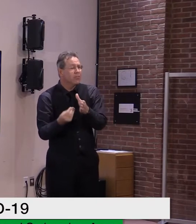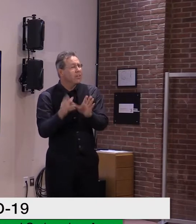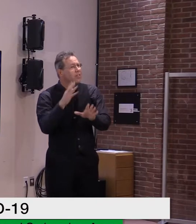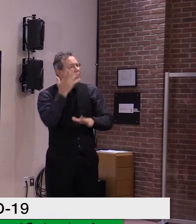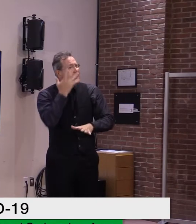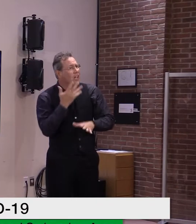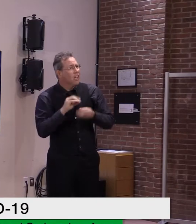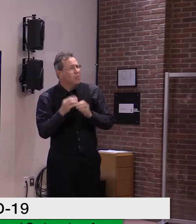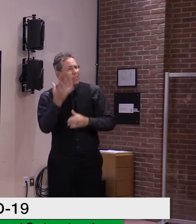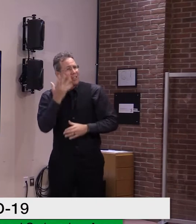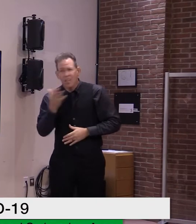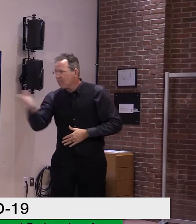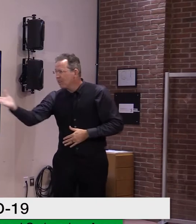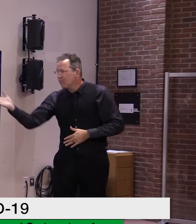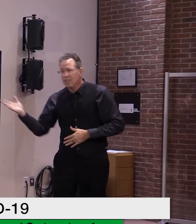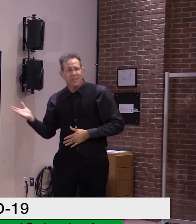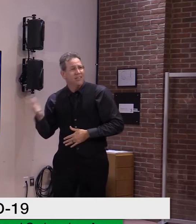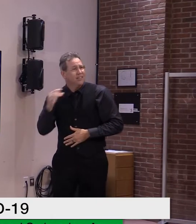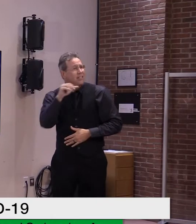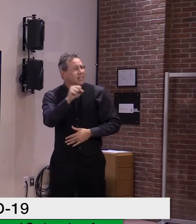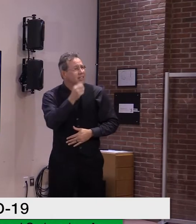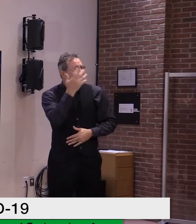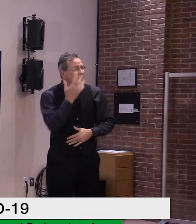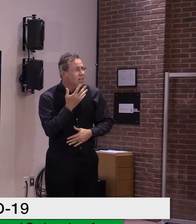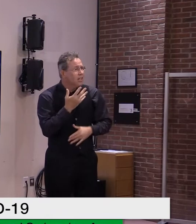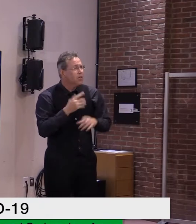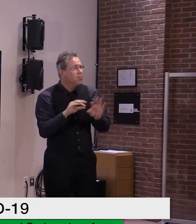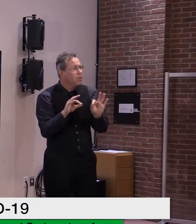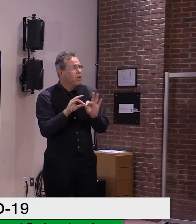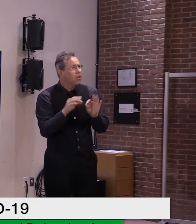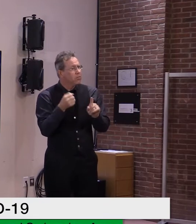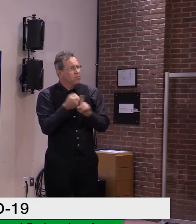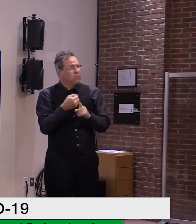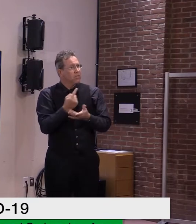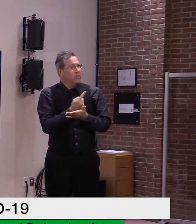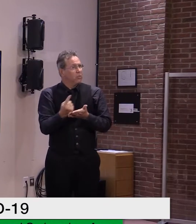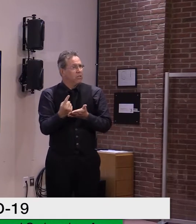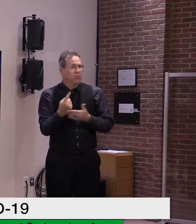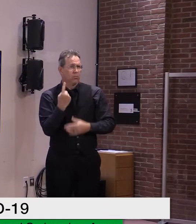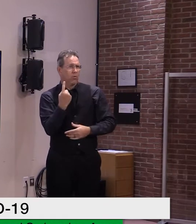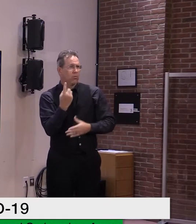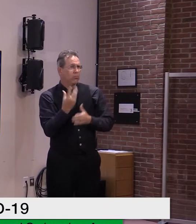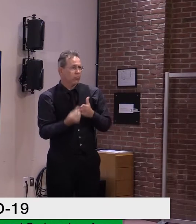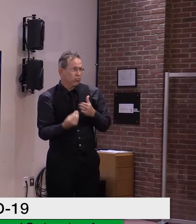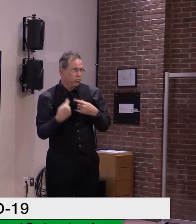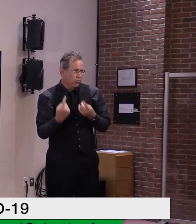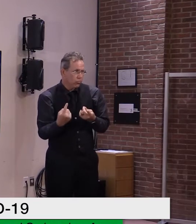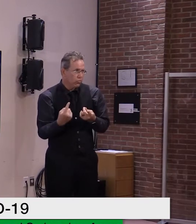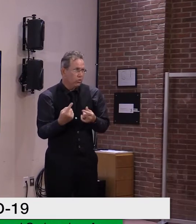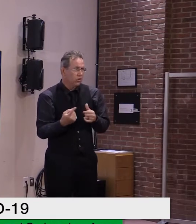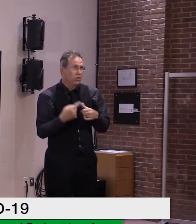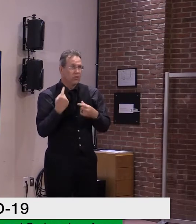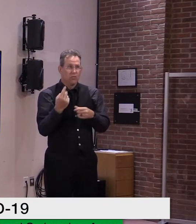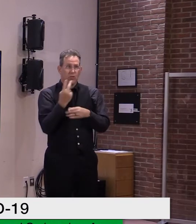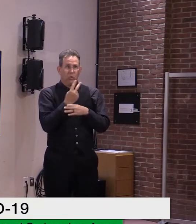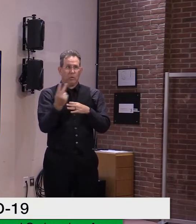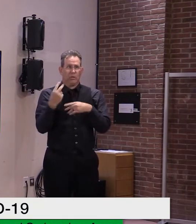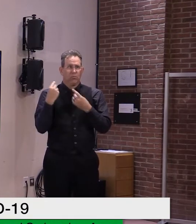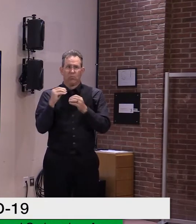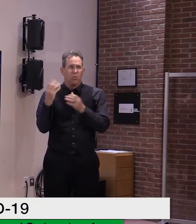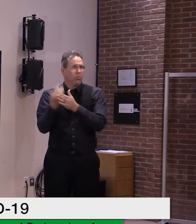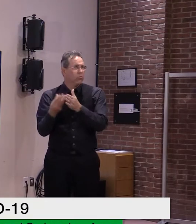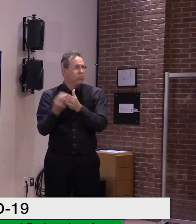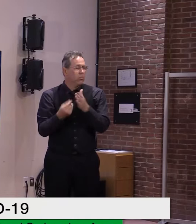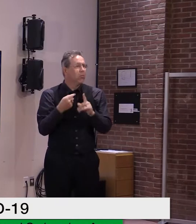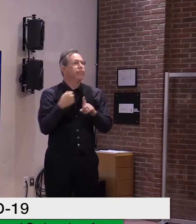making it our only COVID-19 death reported in the last 3 weeks. And with very, very few new